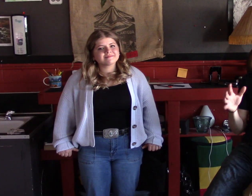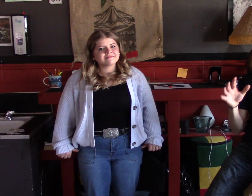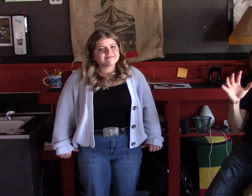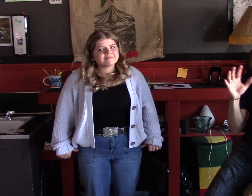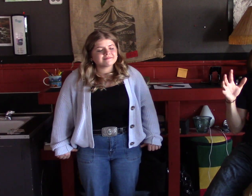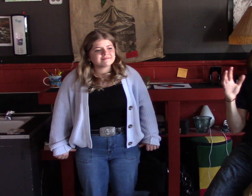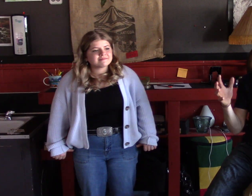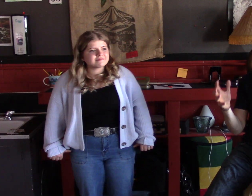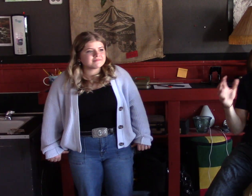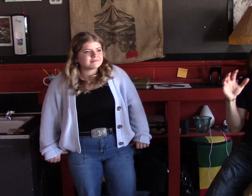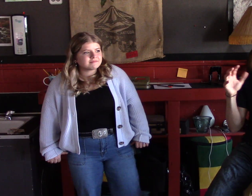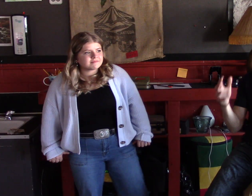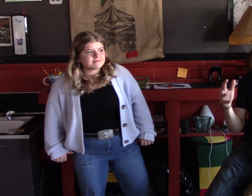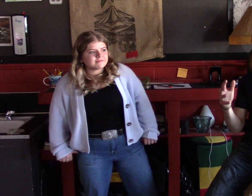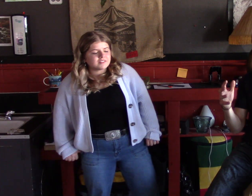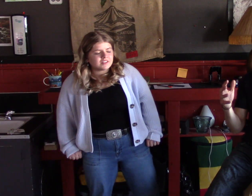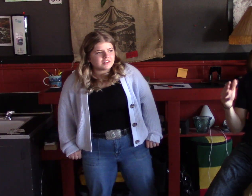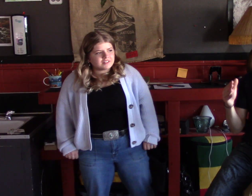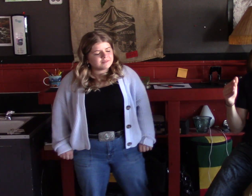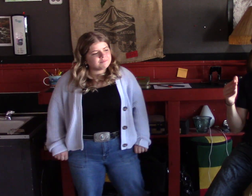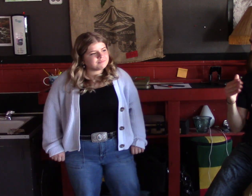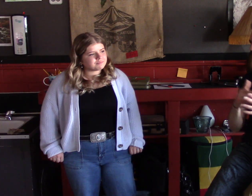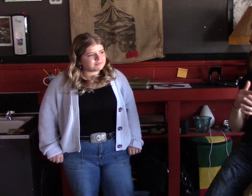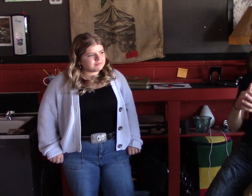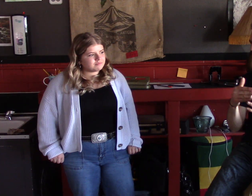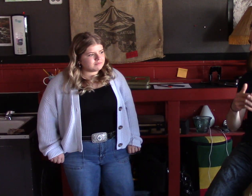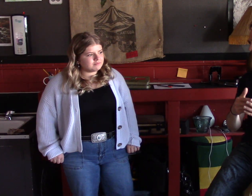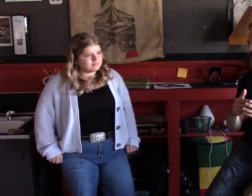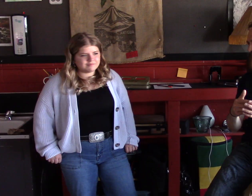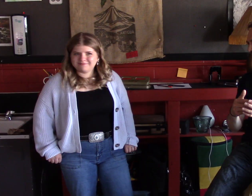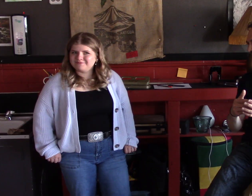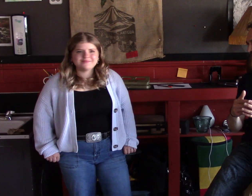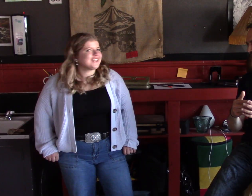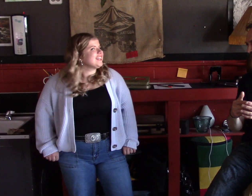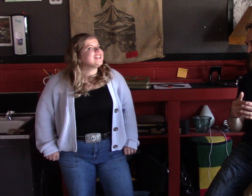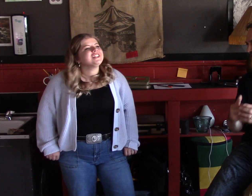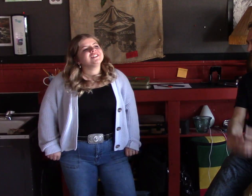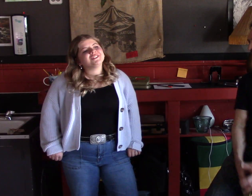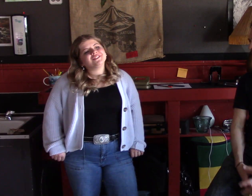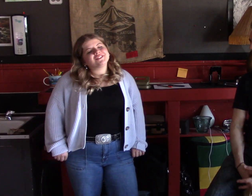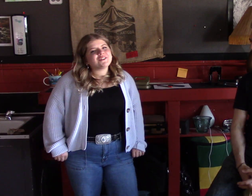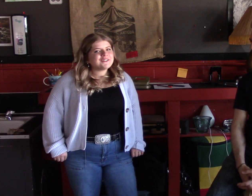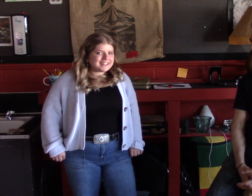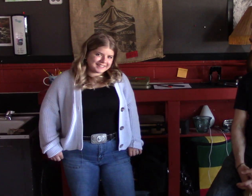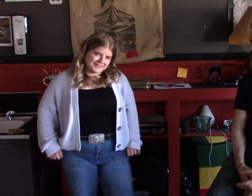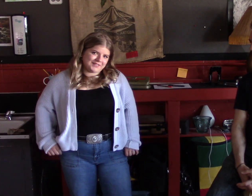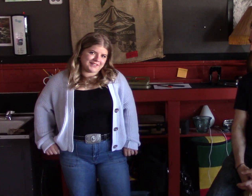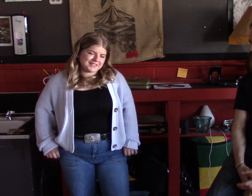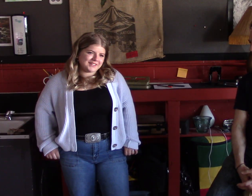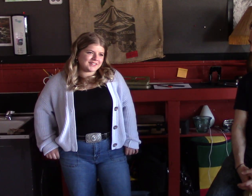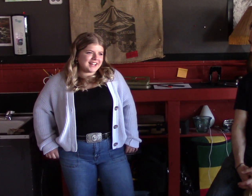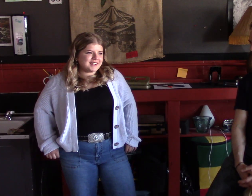how the ASL language works? Because it's not a direct translation, if I understand. So there's no connective words, so you're kind of